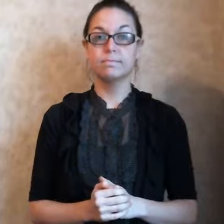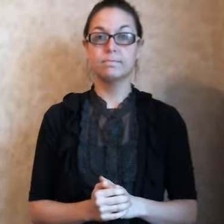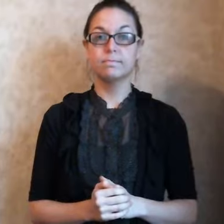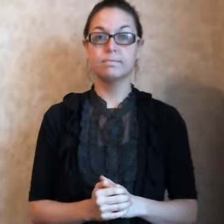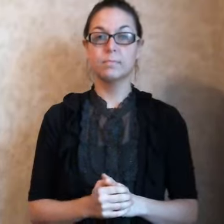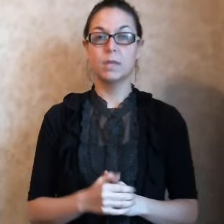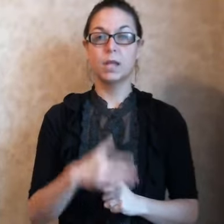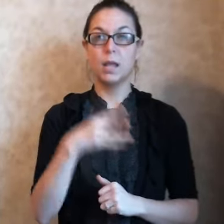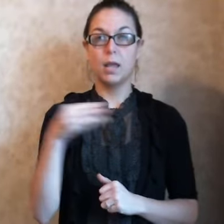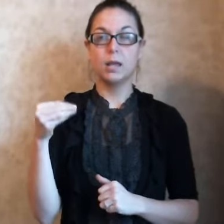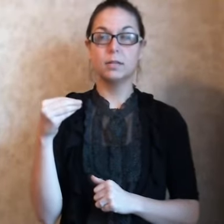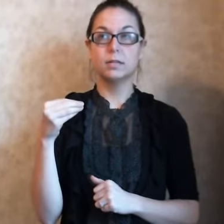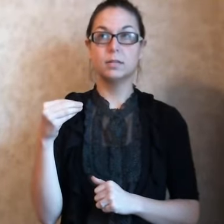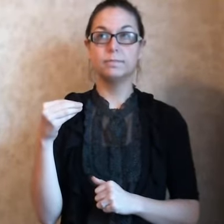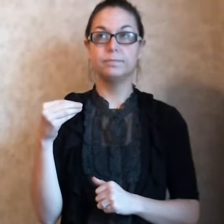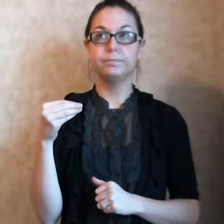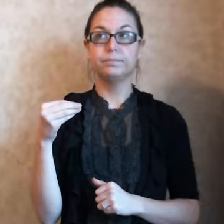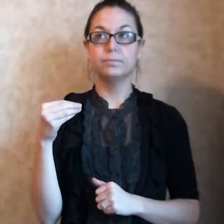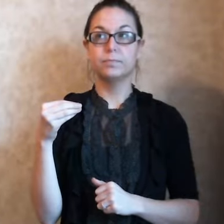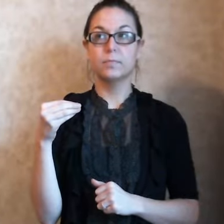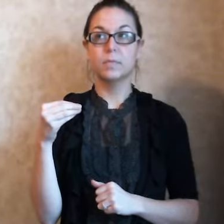the whole system is based on